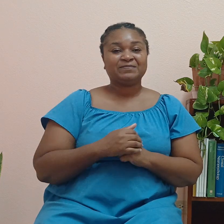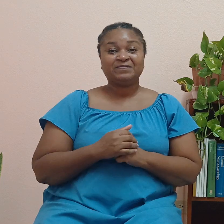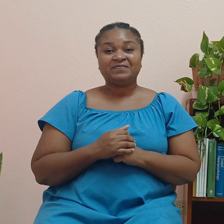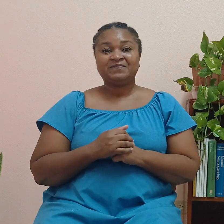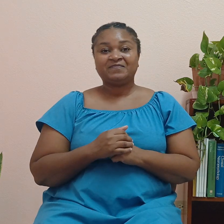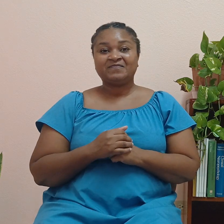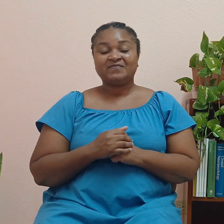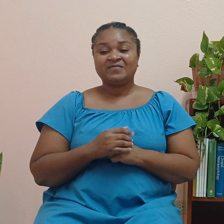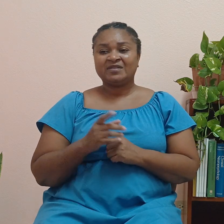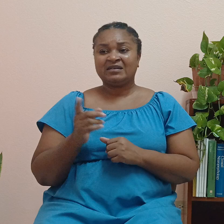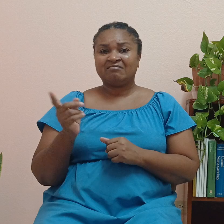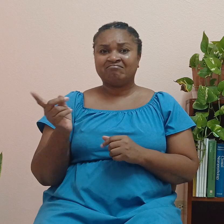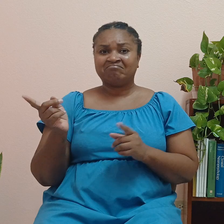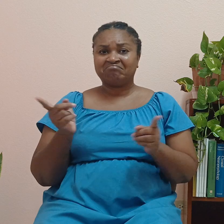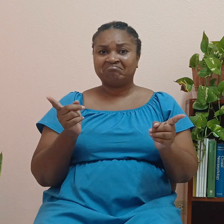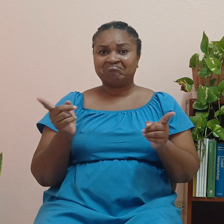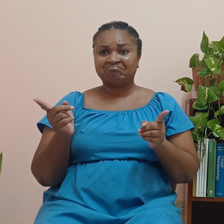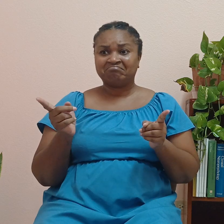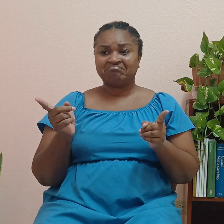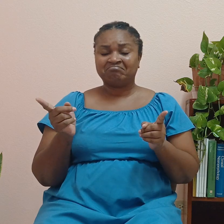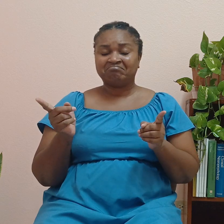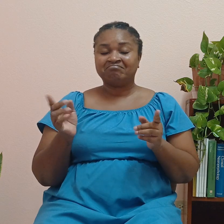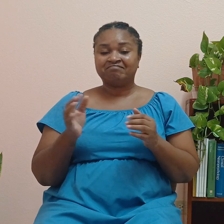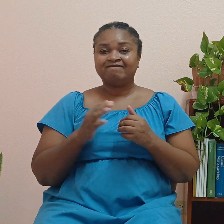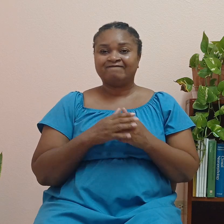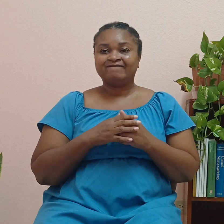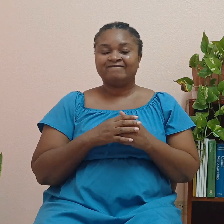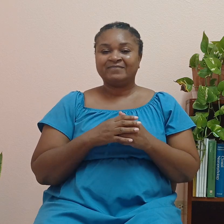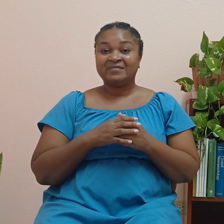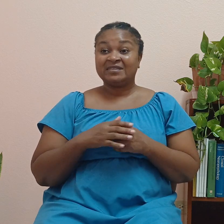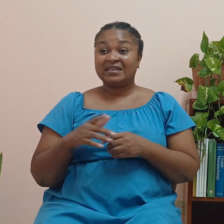These are the books of the Old Testament.